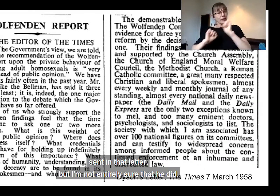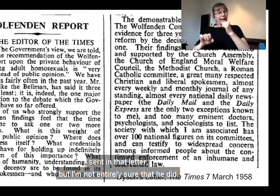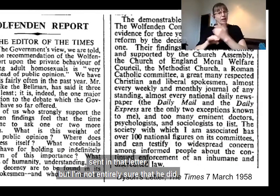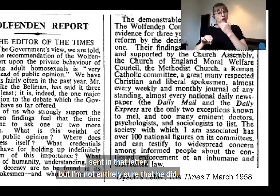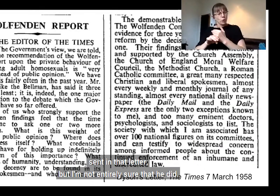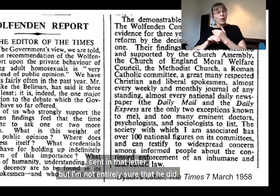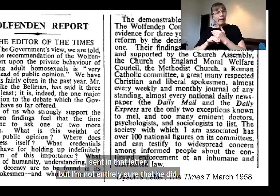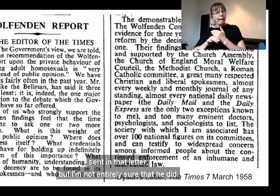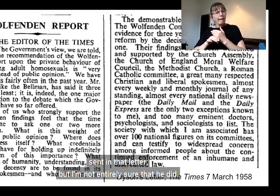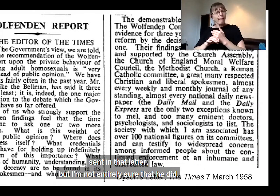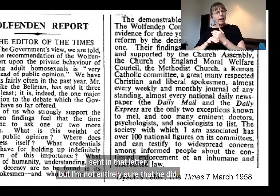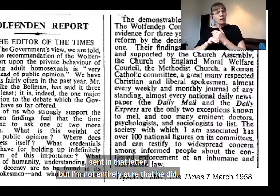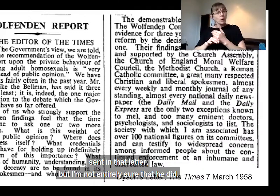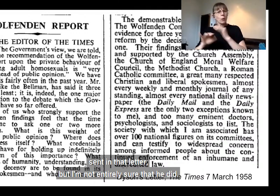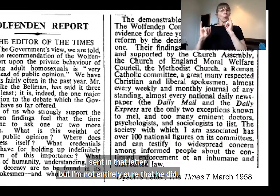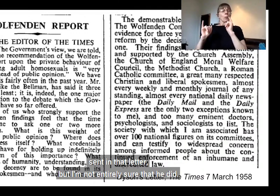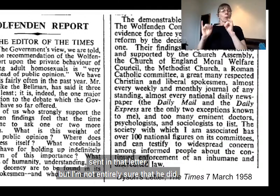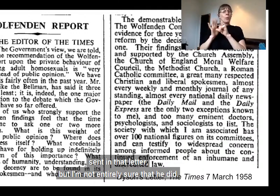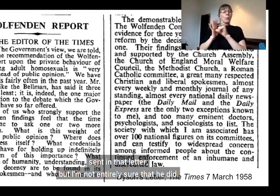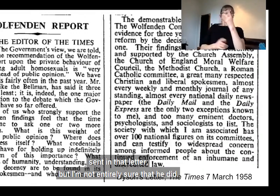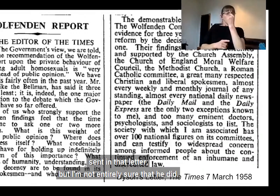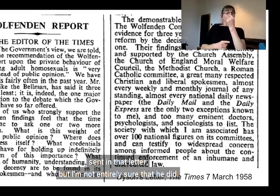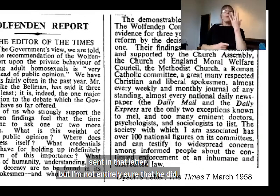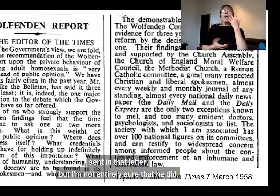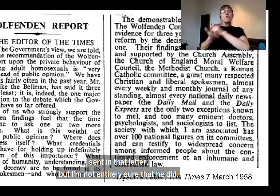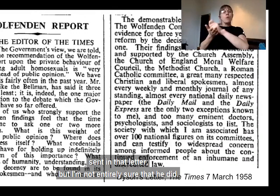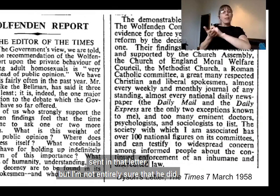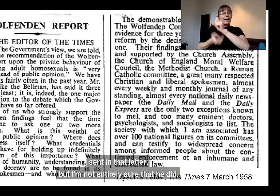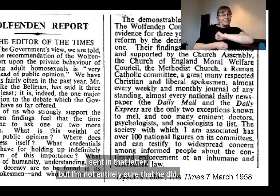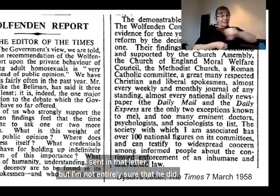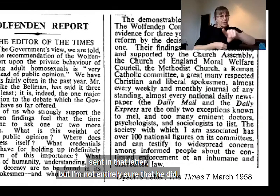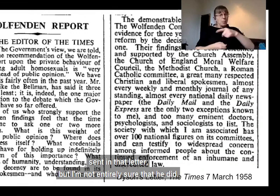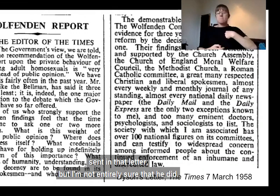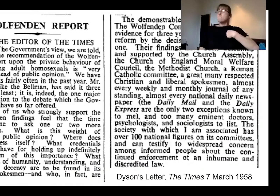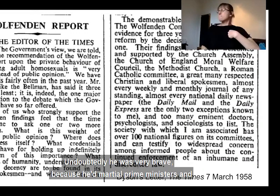line when he sent in that letter, but I'm not entirely sure that he did.